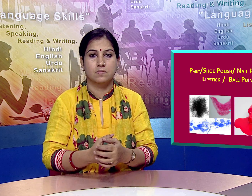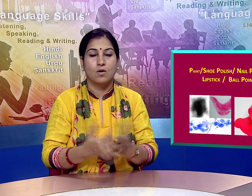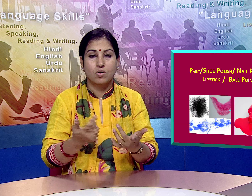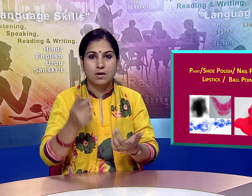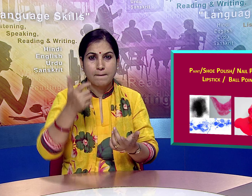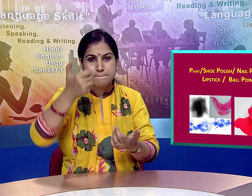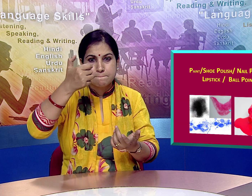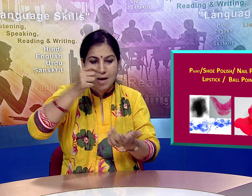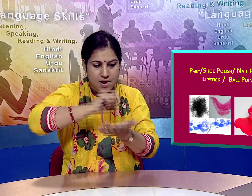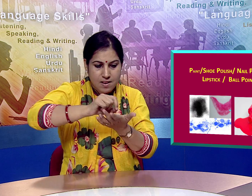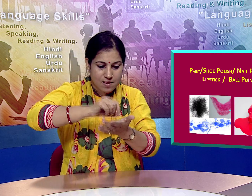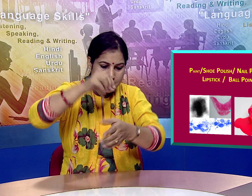and ball pen stain,